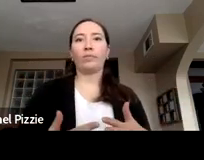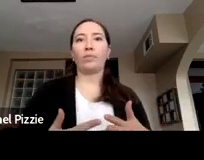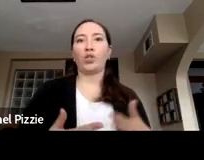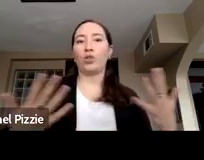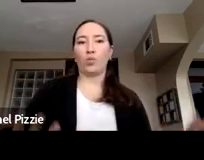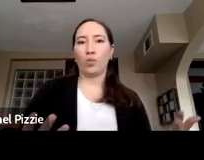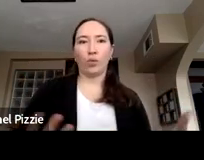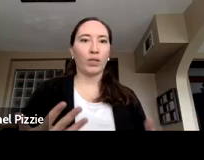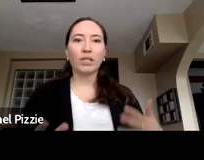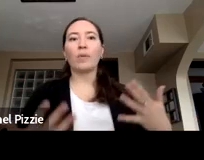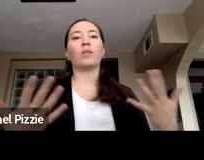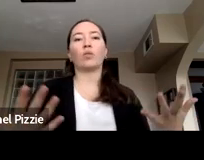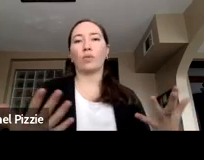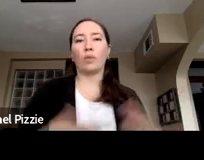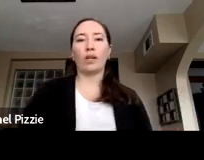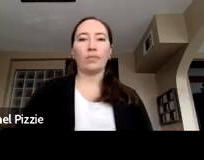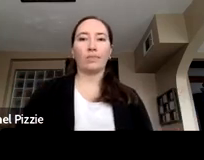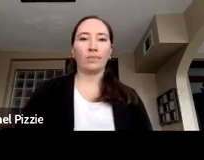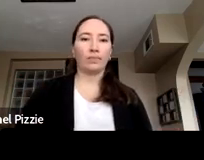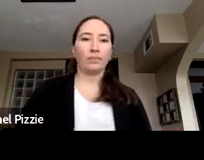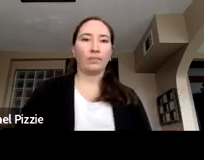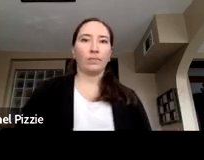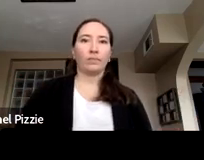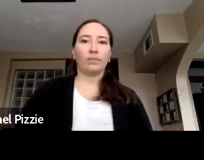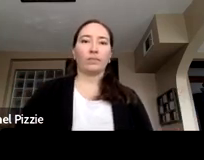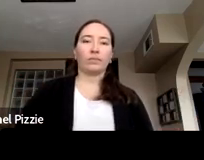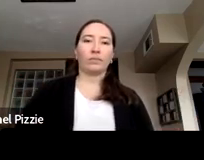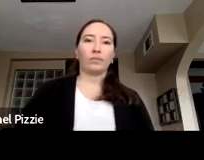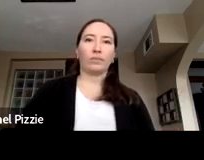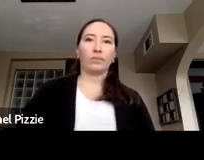another to your participant or respondent.